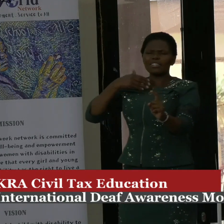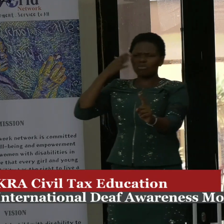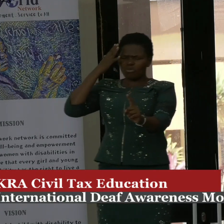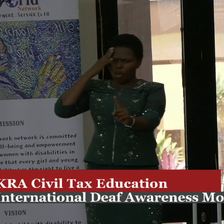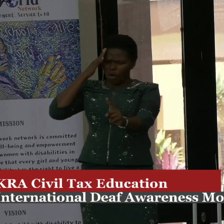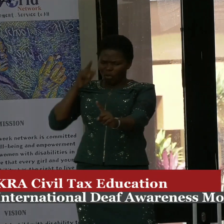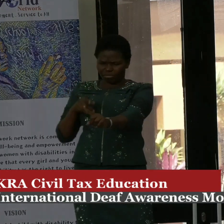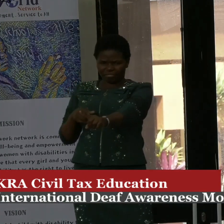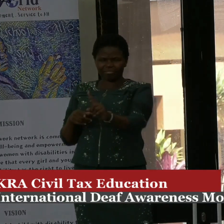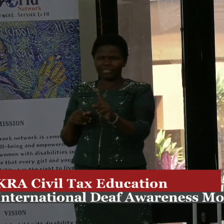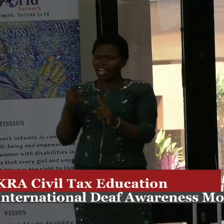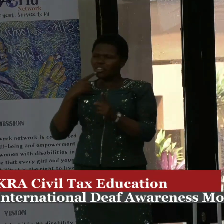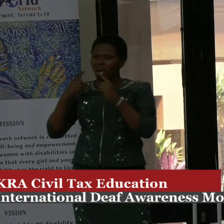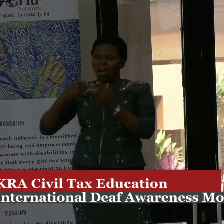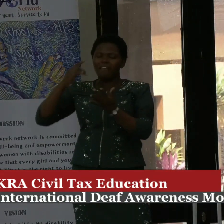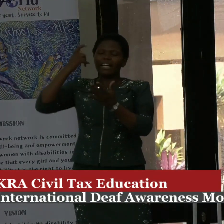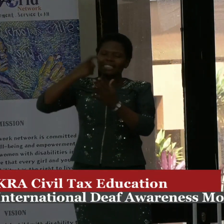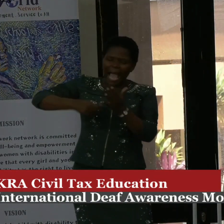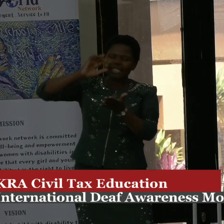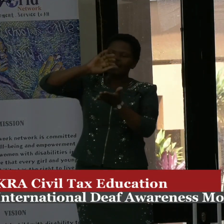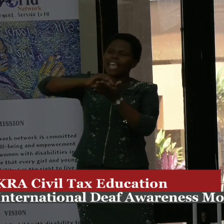those vehicles to be able to be imported.